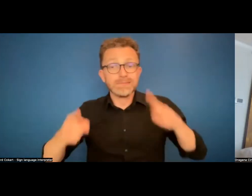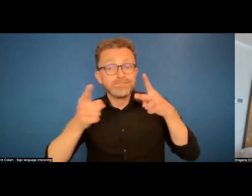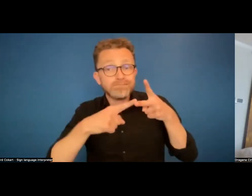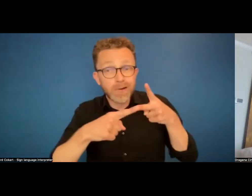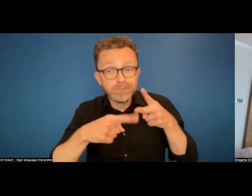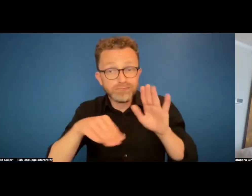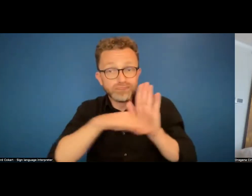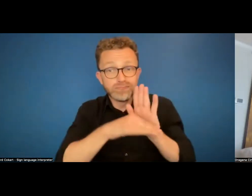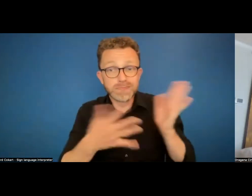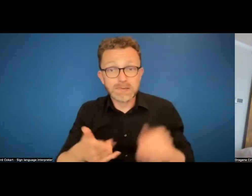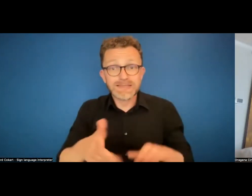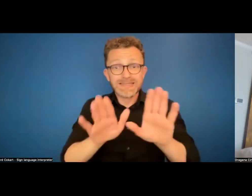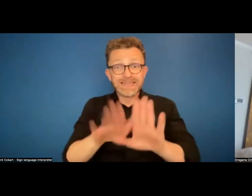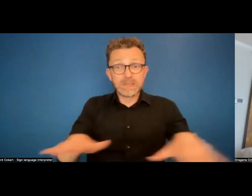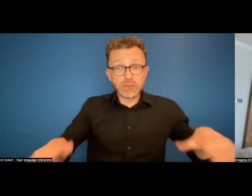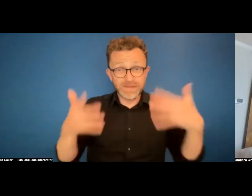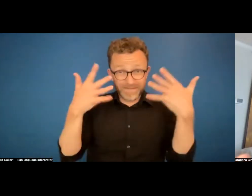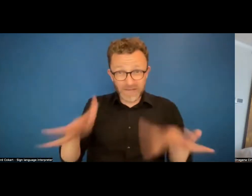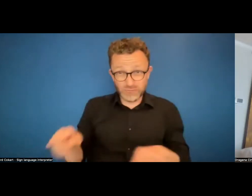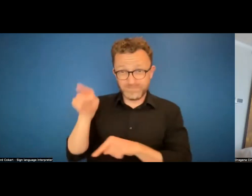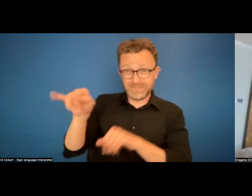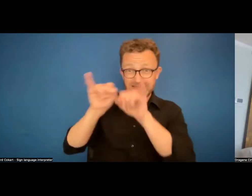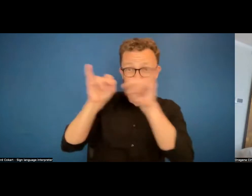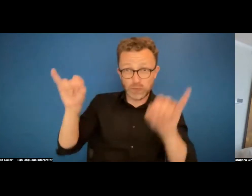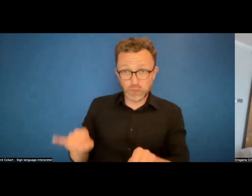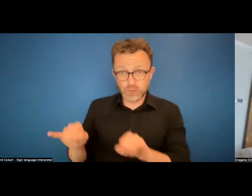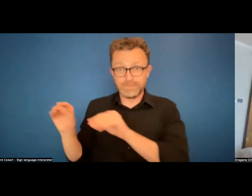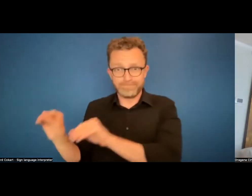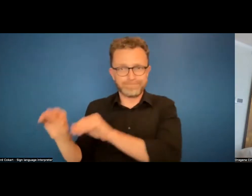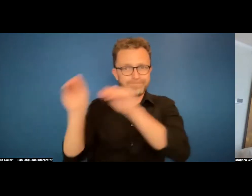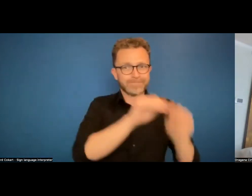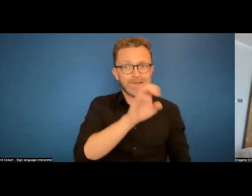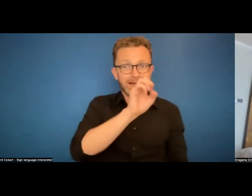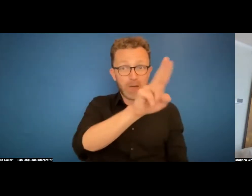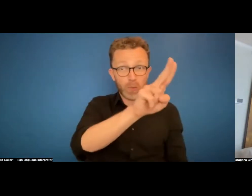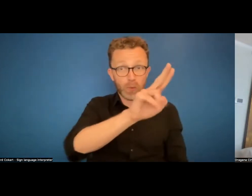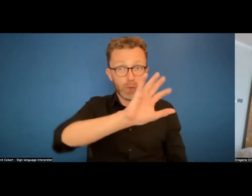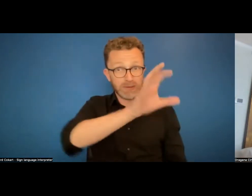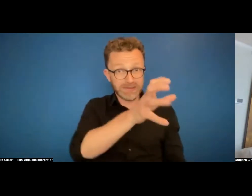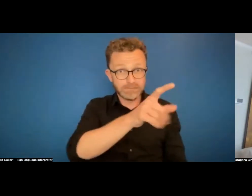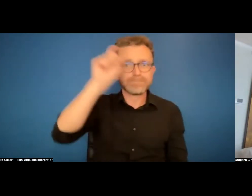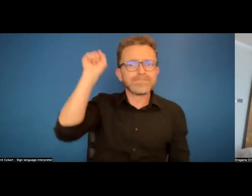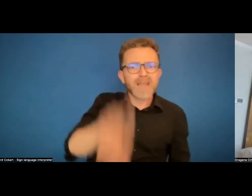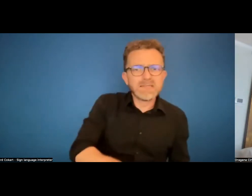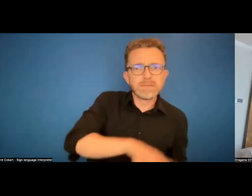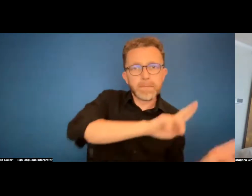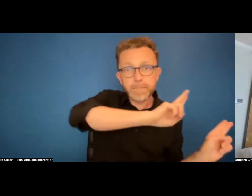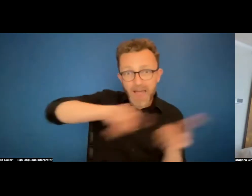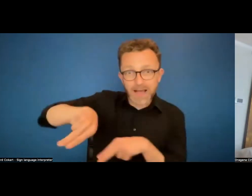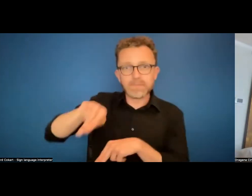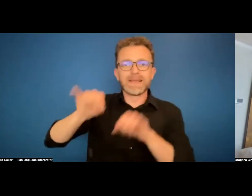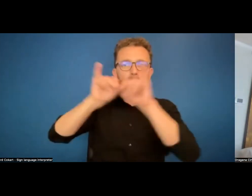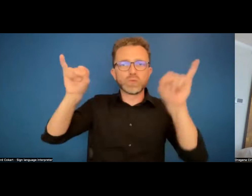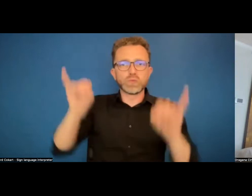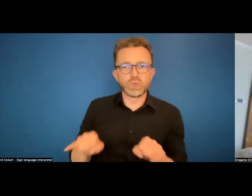already signaled the need for extension of their existing childcare institutions or the need to build